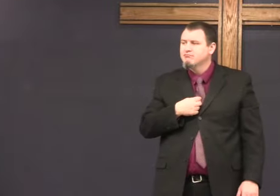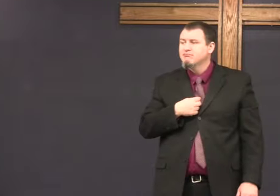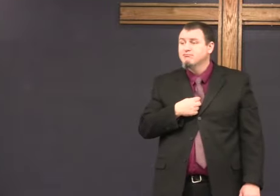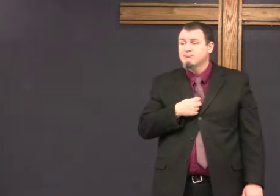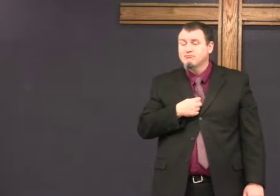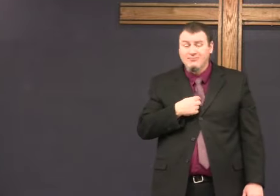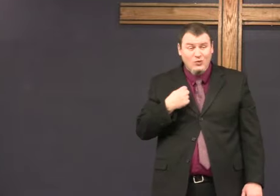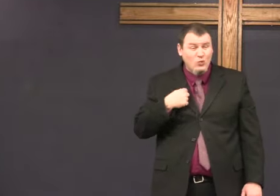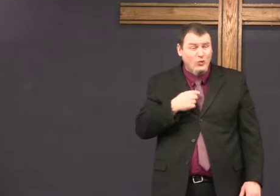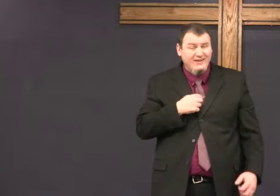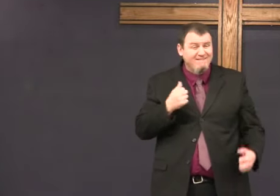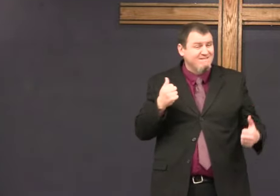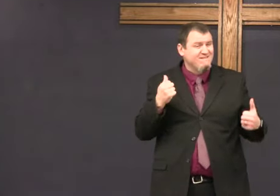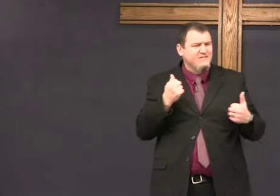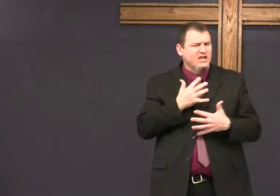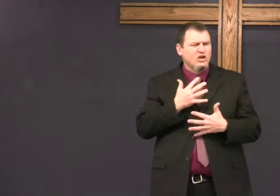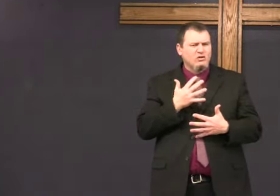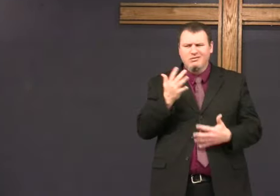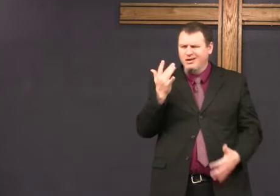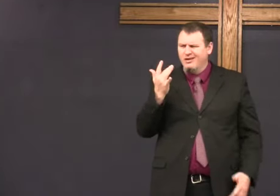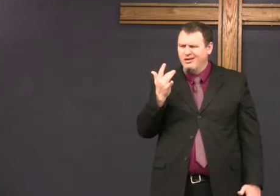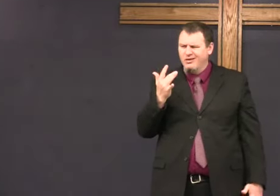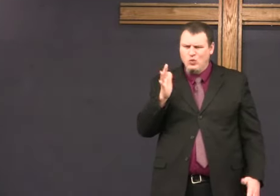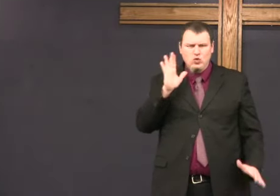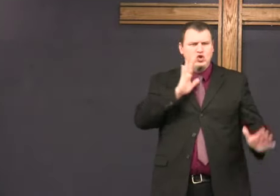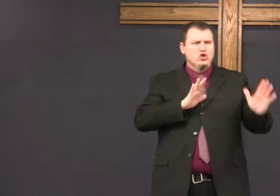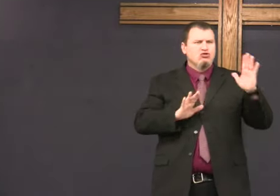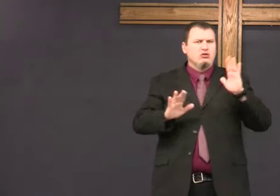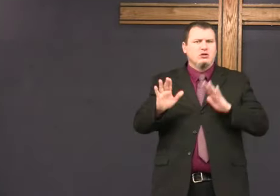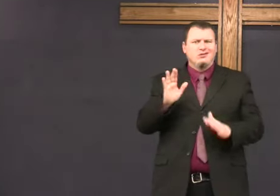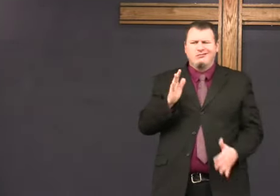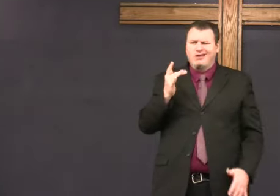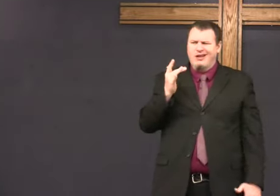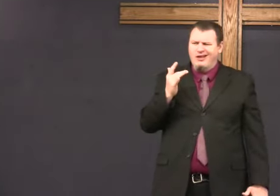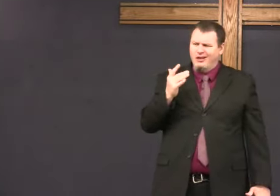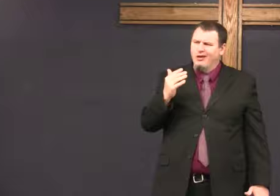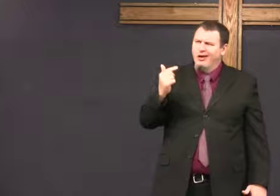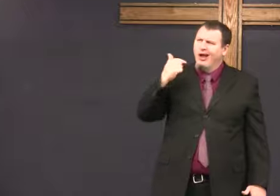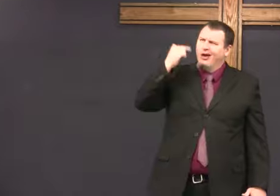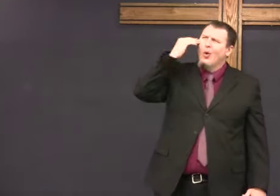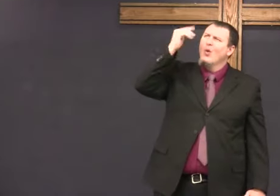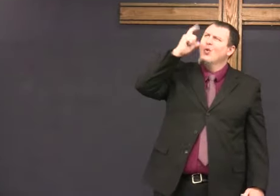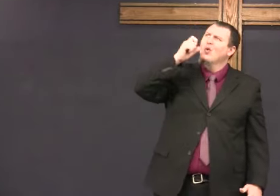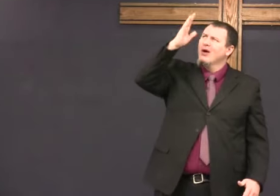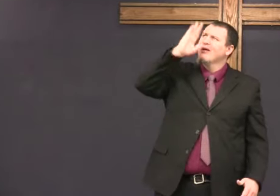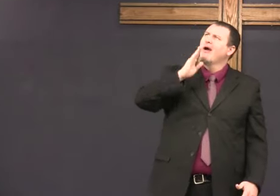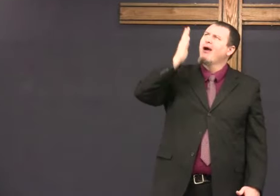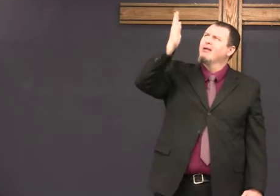That's the same. This applies to you and I. Why should we fear? Why should we